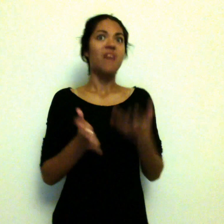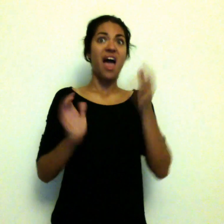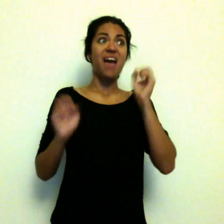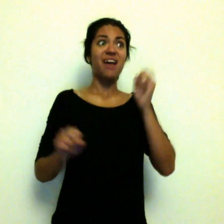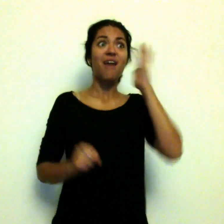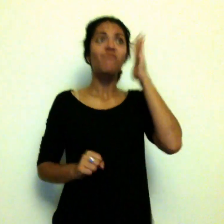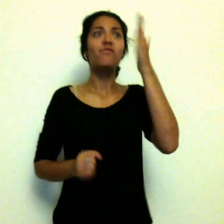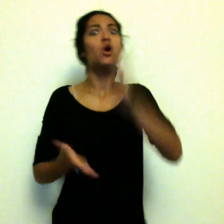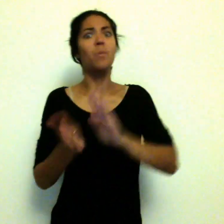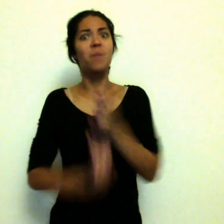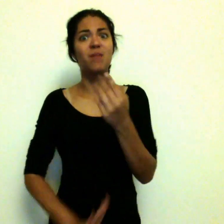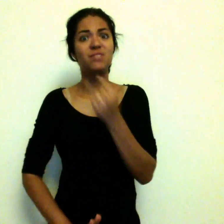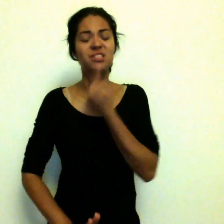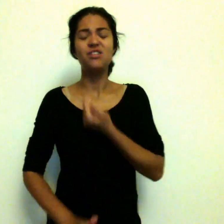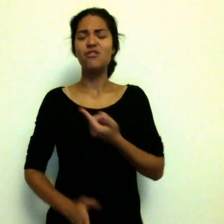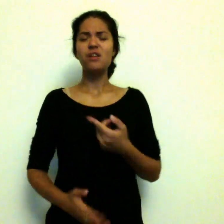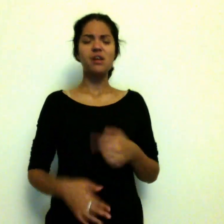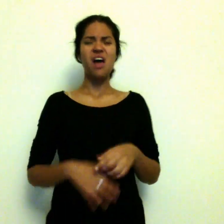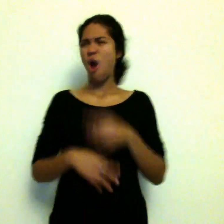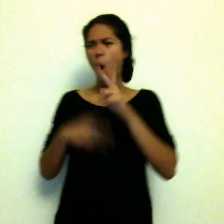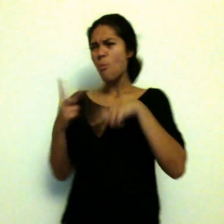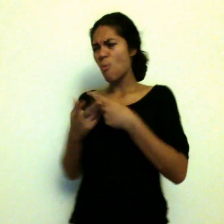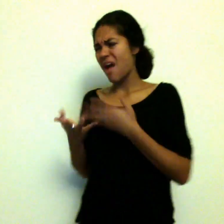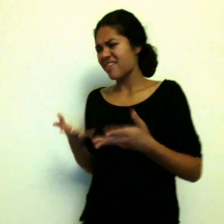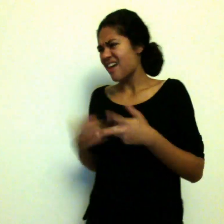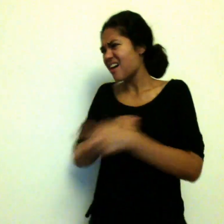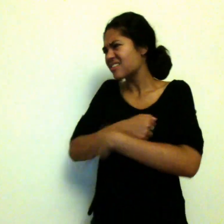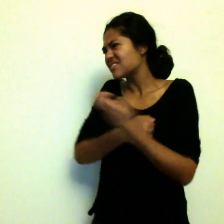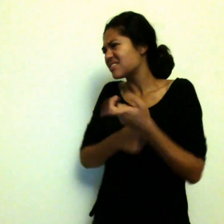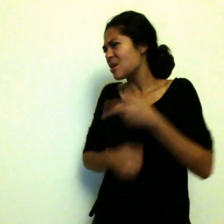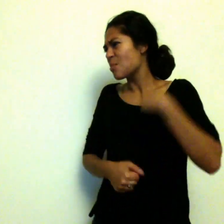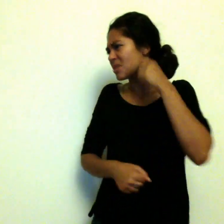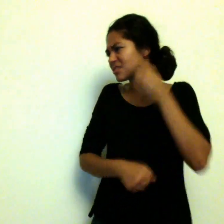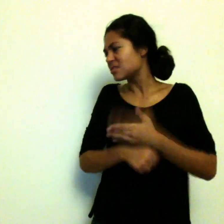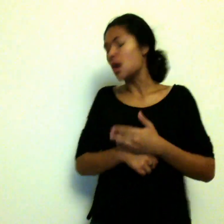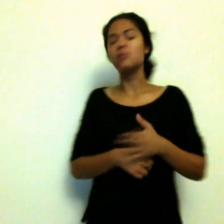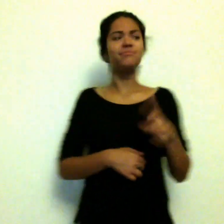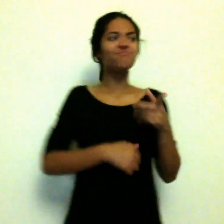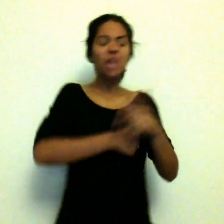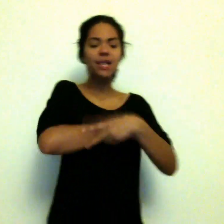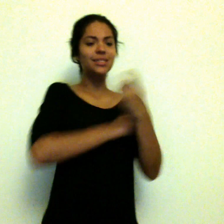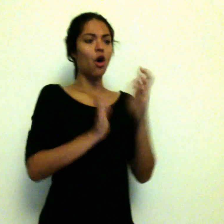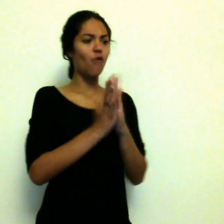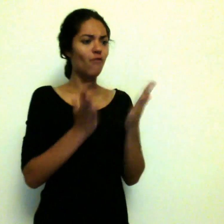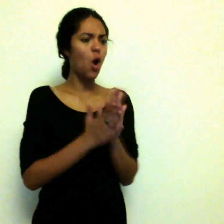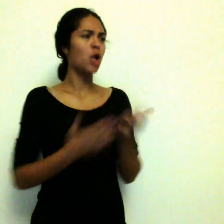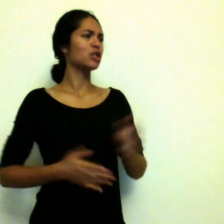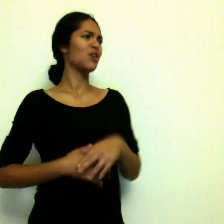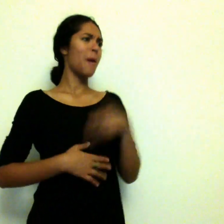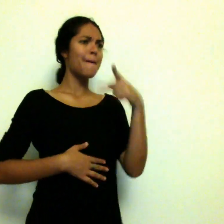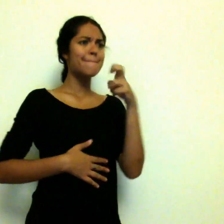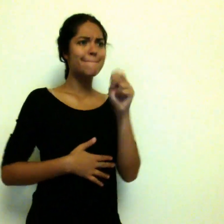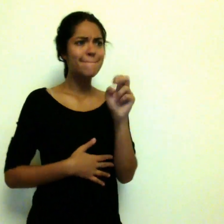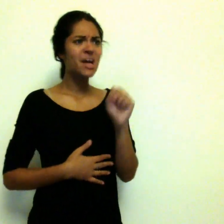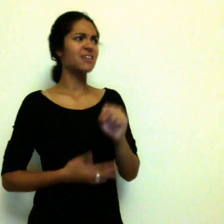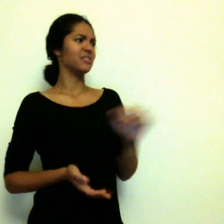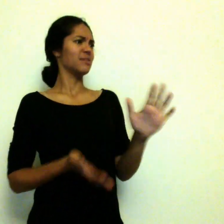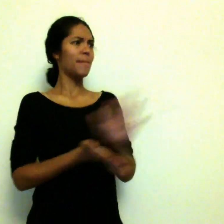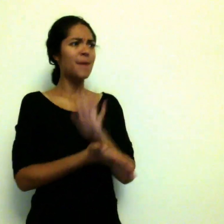he's stealing stationery, he's stealing things from the office, or generally pens, pencils, papers, folders and all. And the father looked chagrined and said, I don't